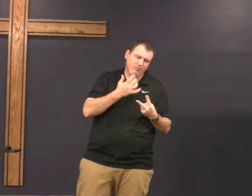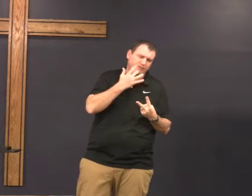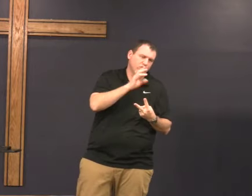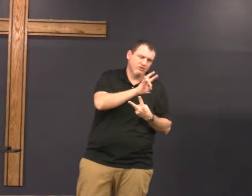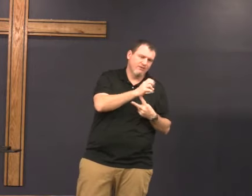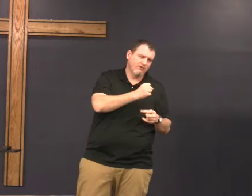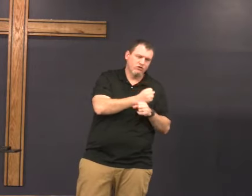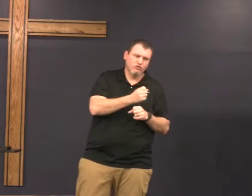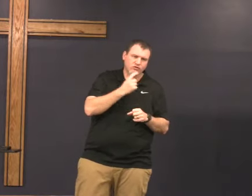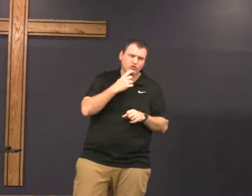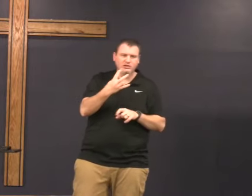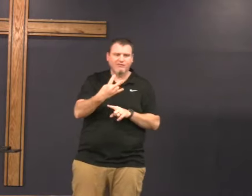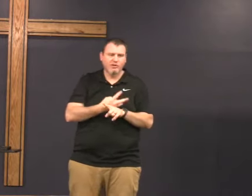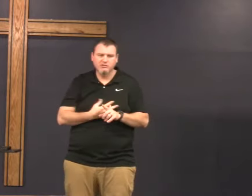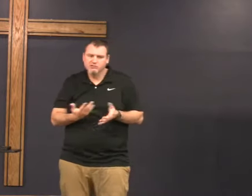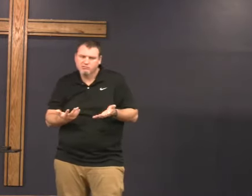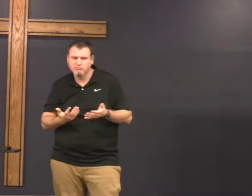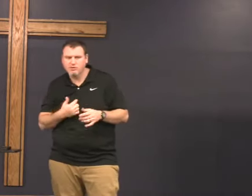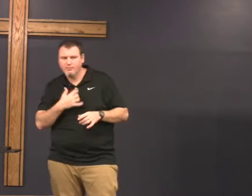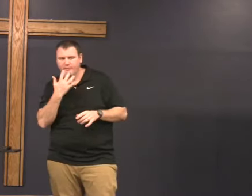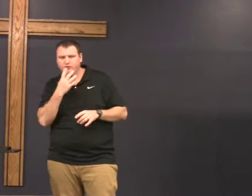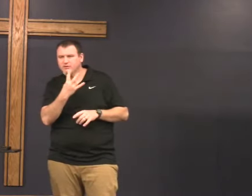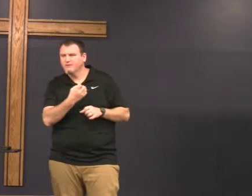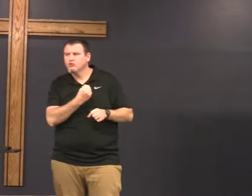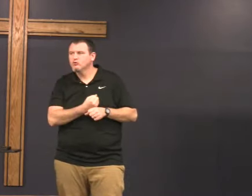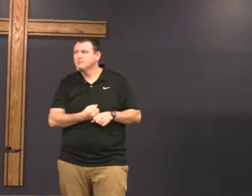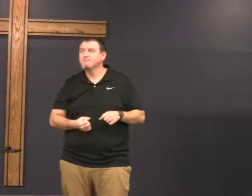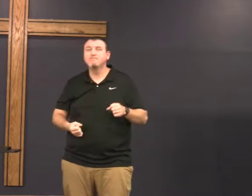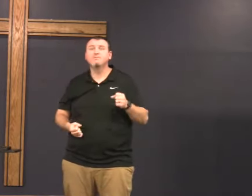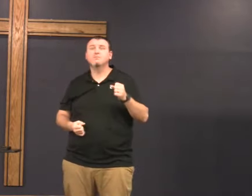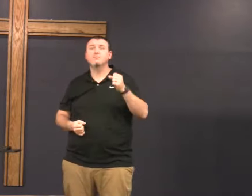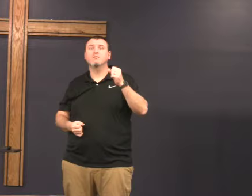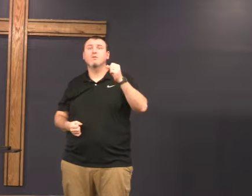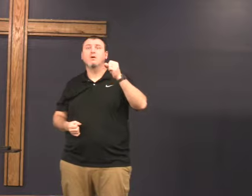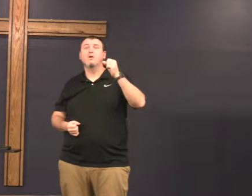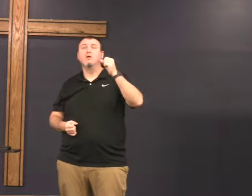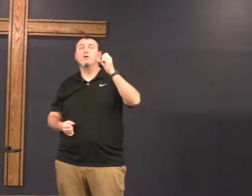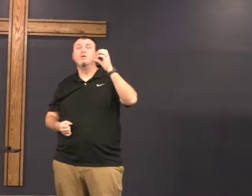There's really two options. I prefer the 7 years versus the 7 months.